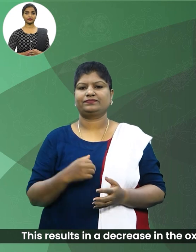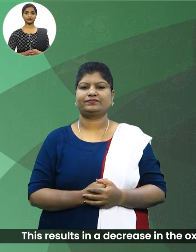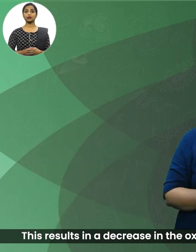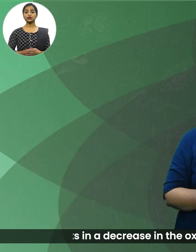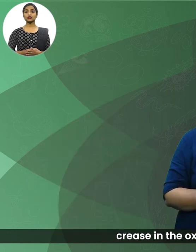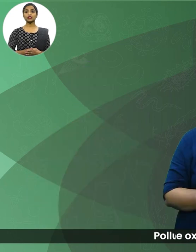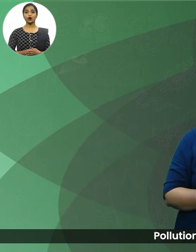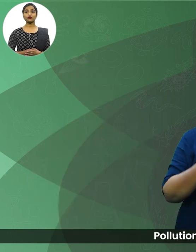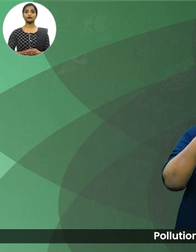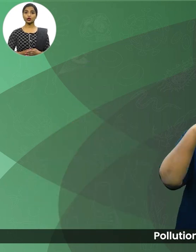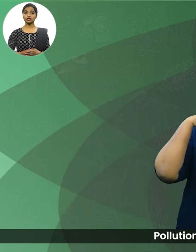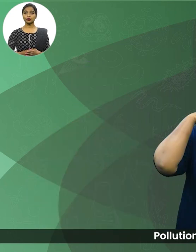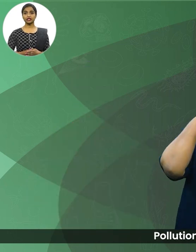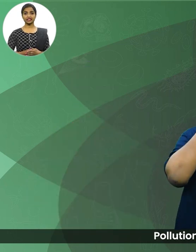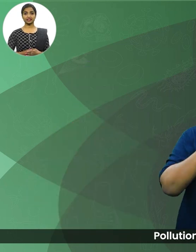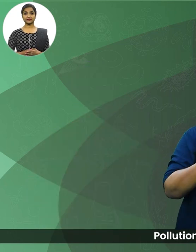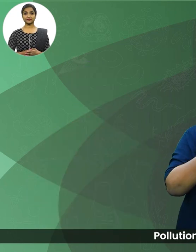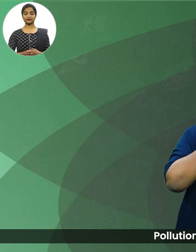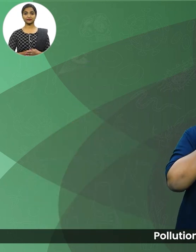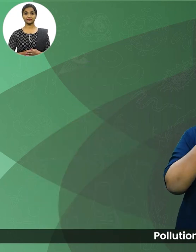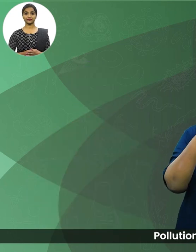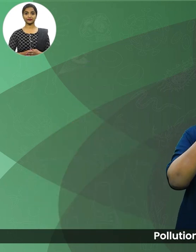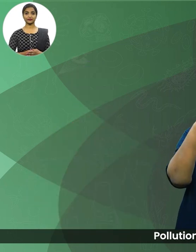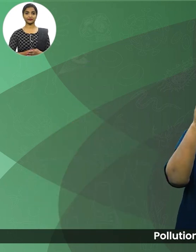Pollution of water bodies.